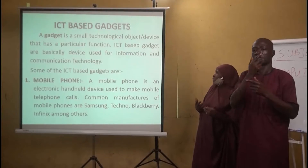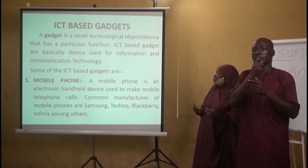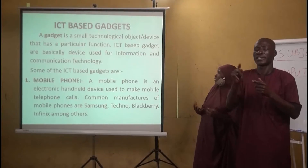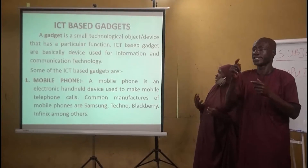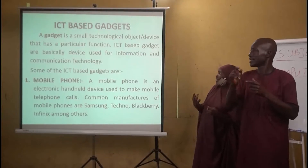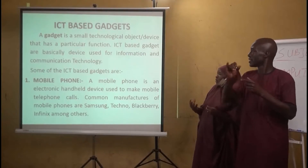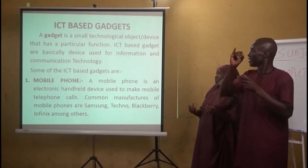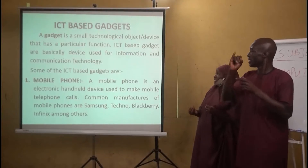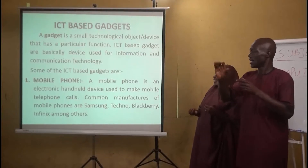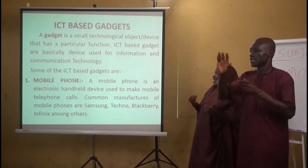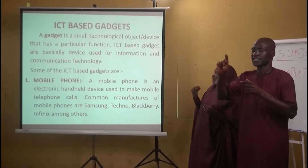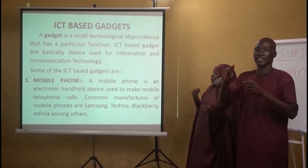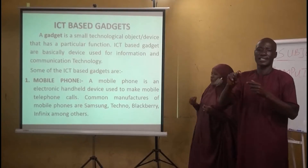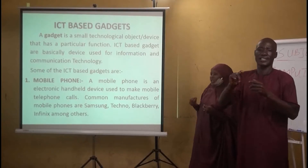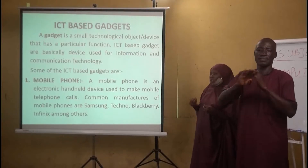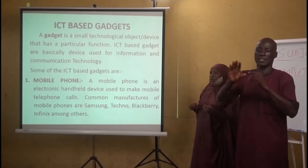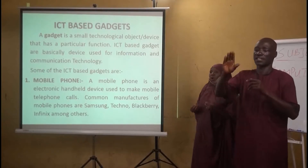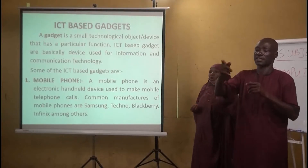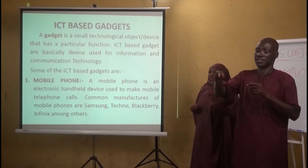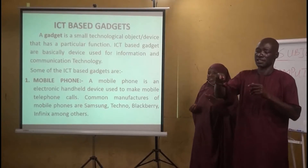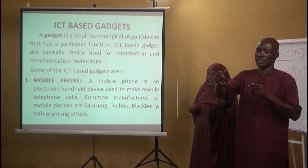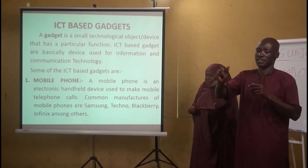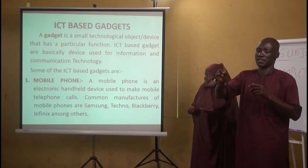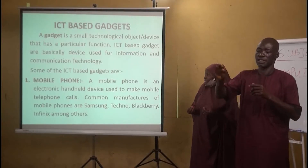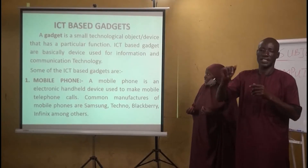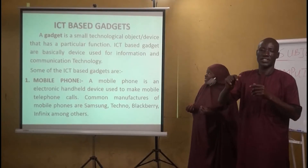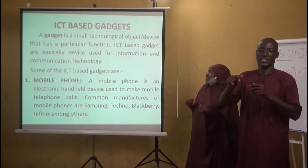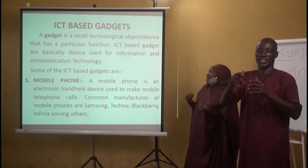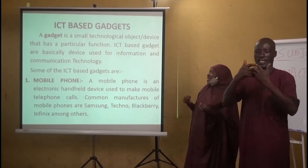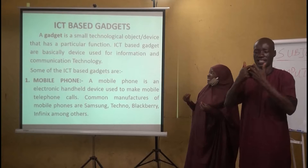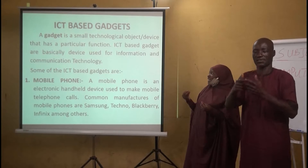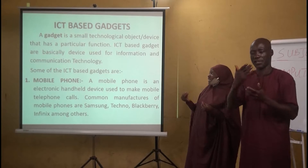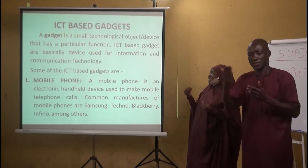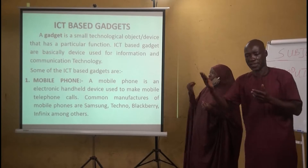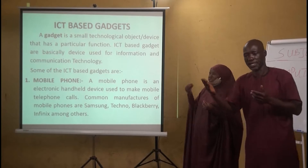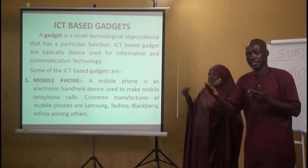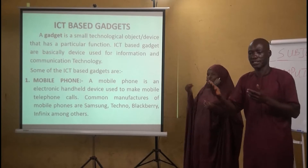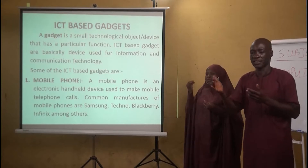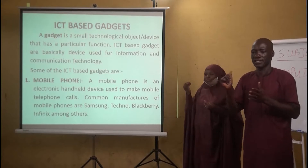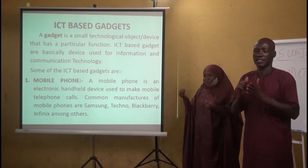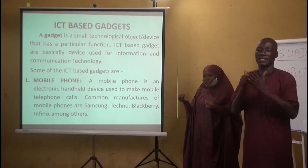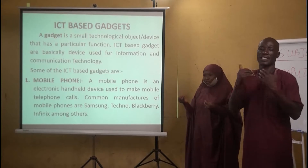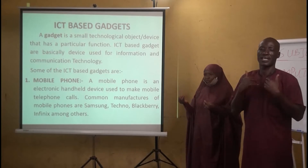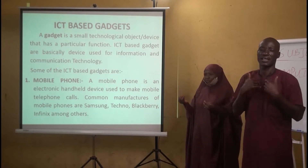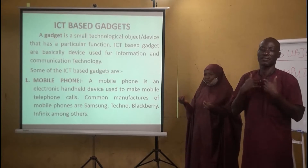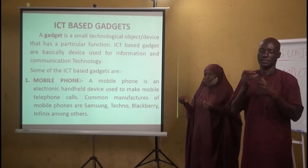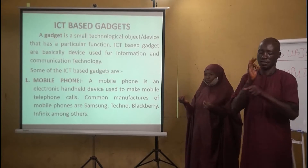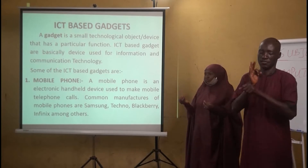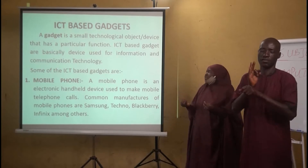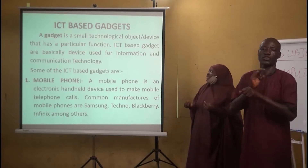small technological object or a device that has a particular function.